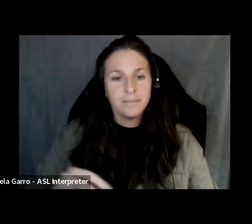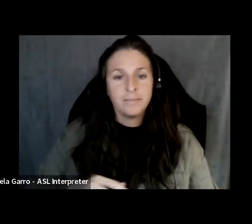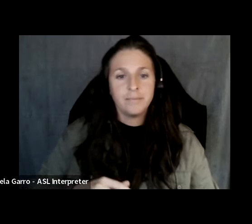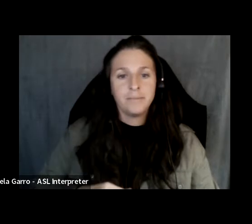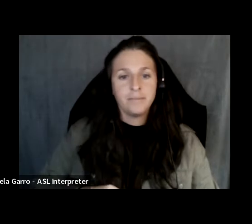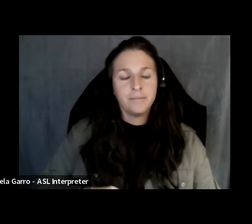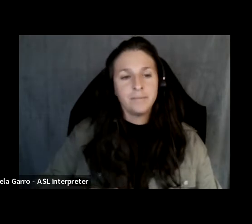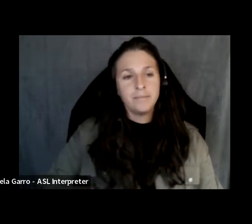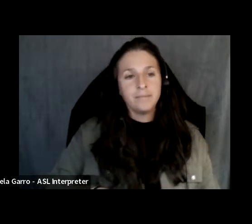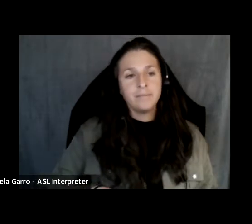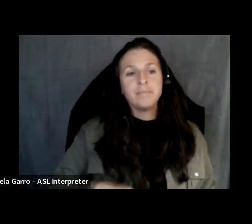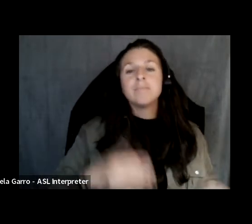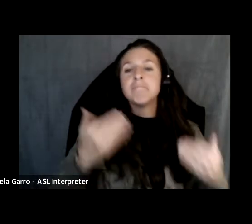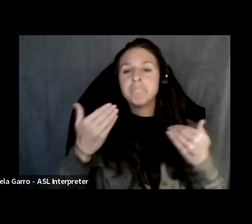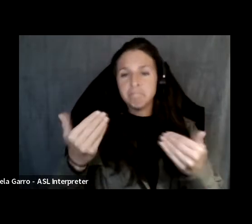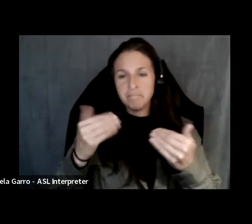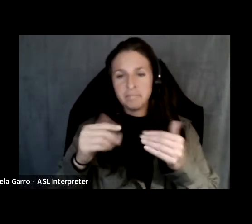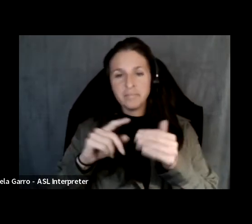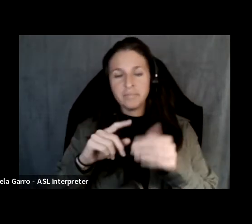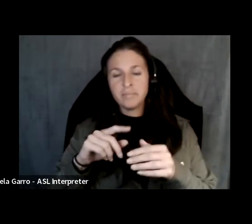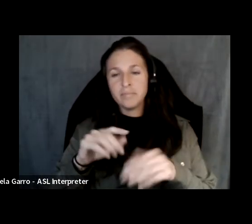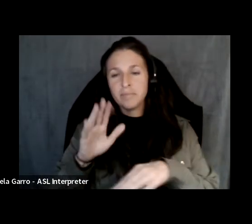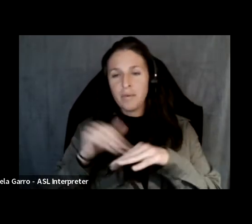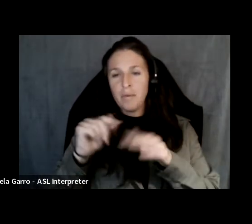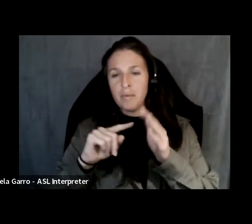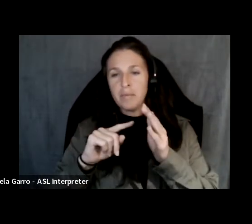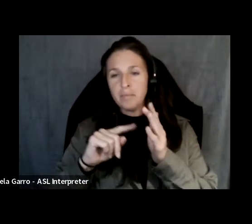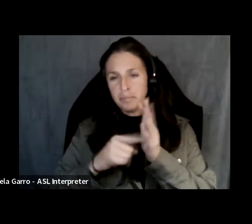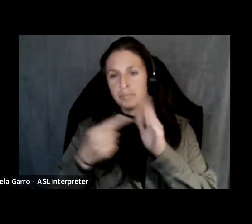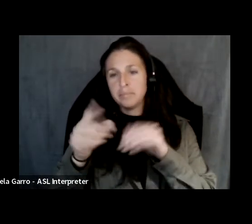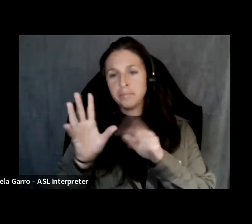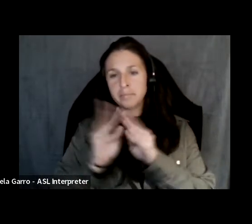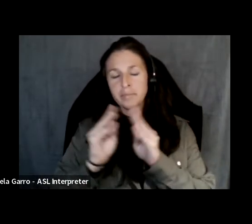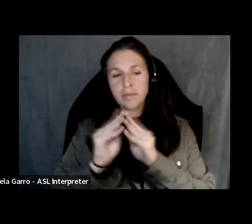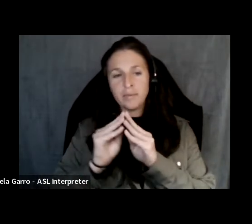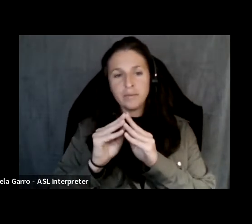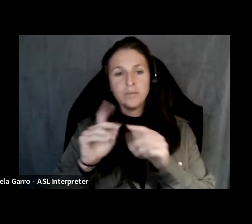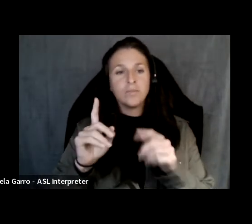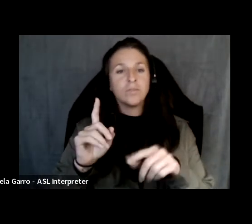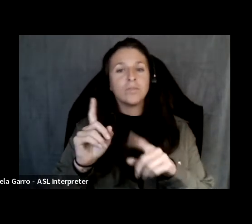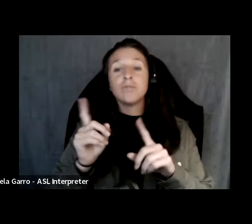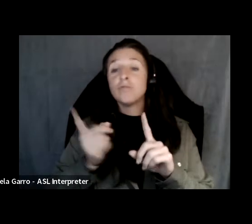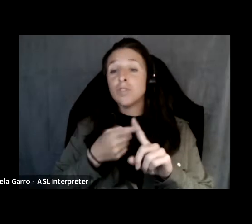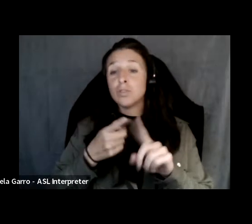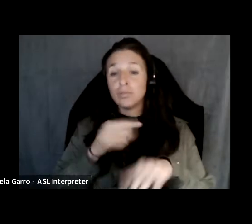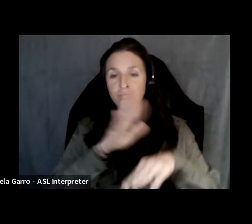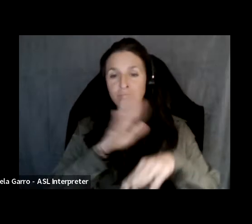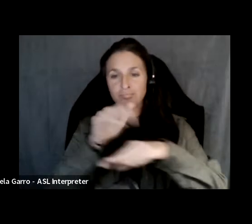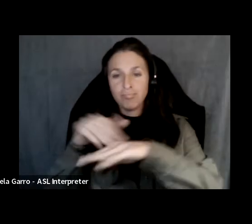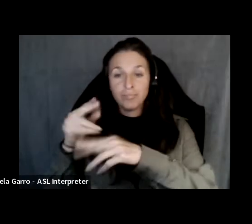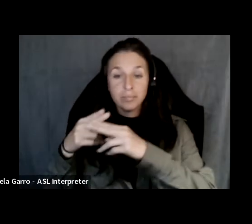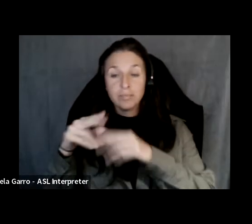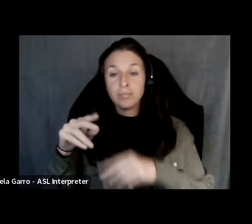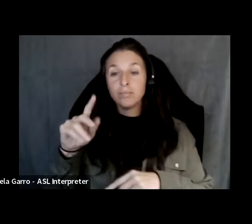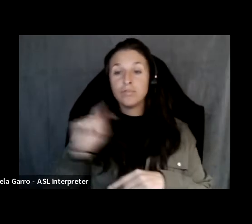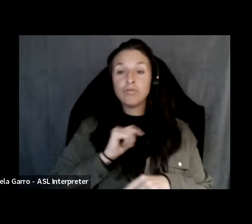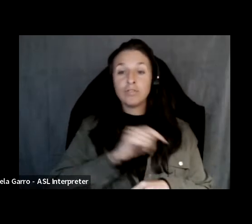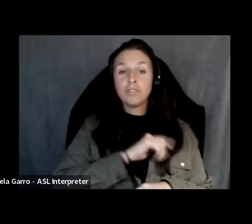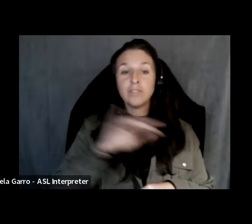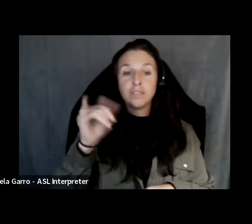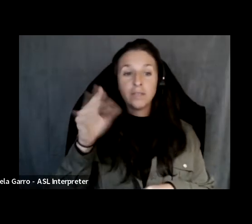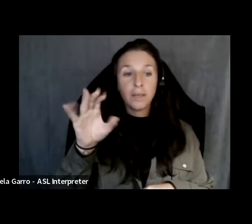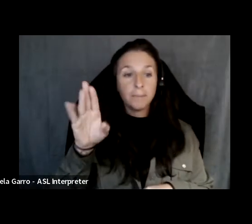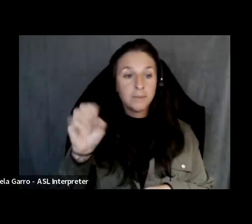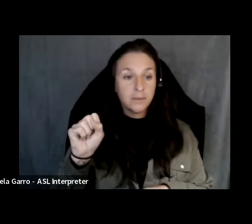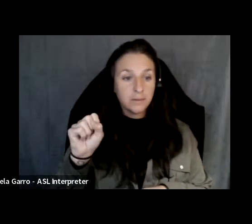I'll call the meeting to order. We'll start with roll call. Trustee Jacobs,